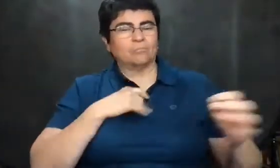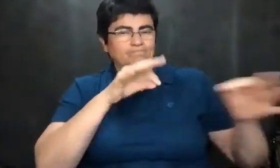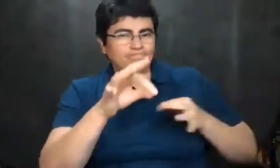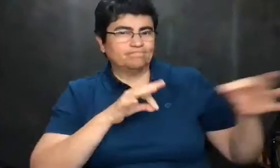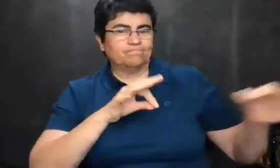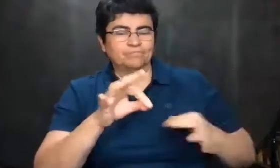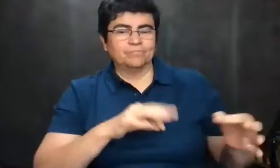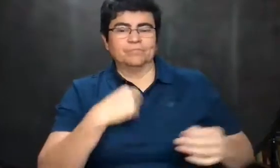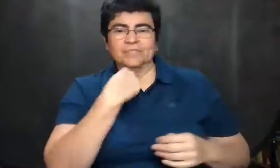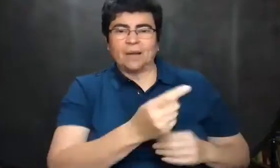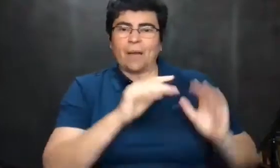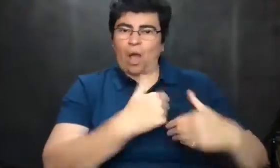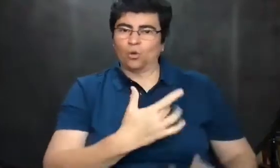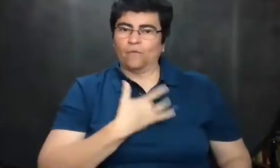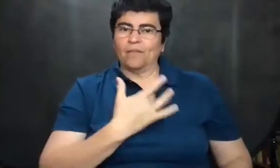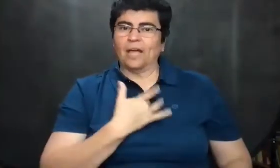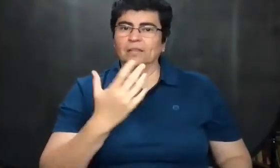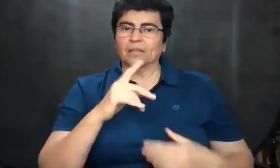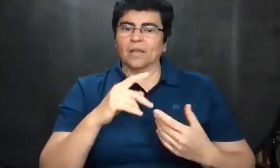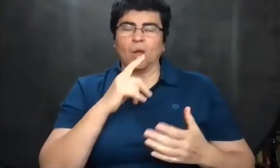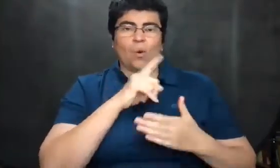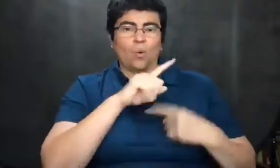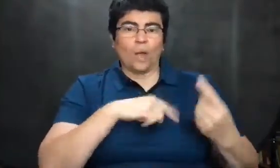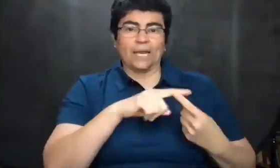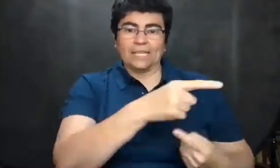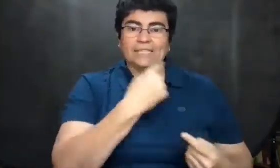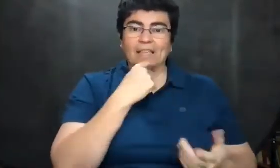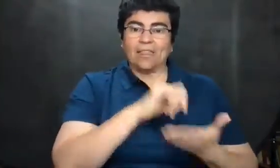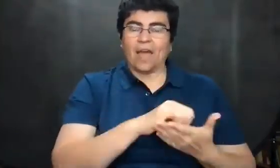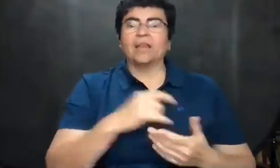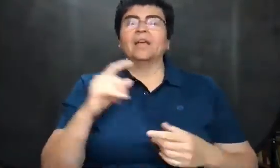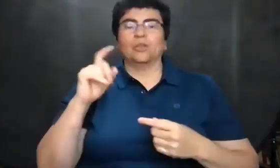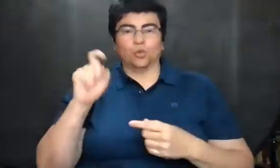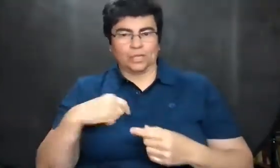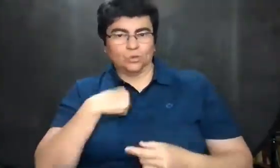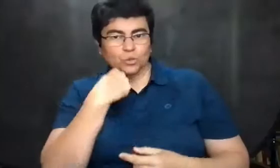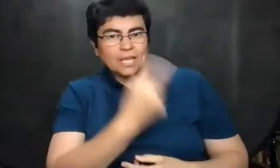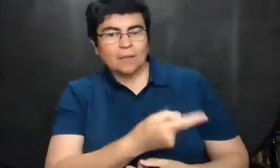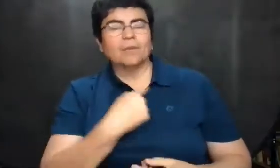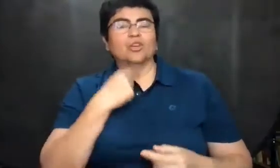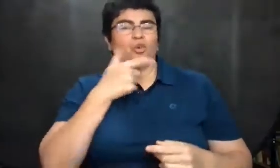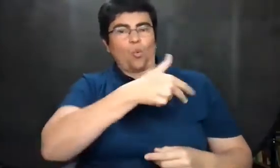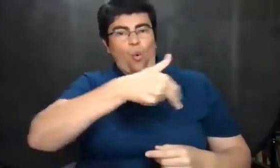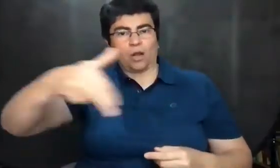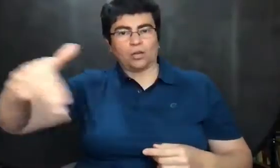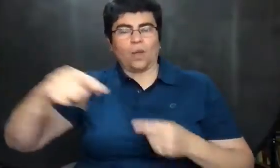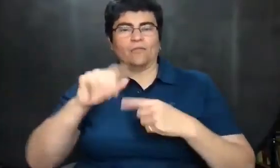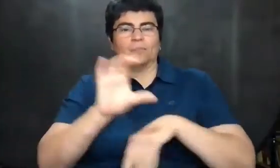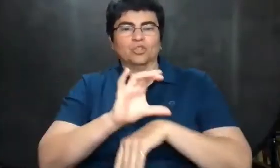need to tell him how you felt when he said that to you. And then you need to tell him that you walked away from the church. And if you want to come